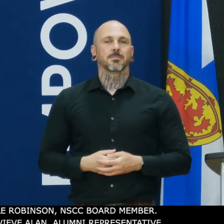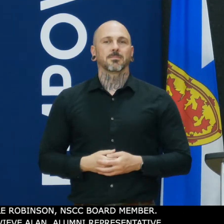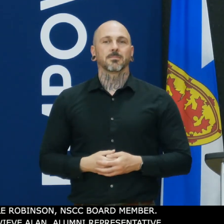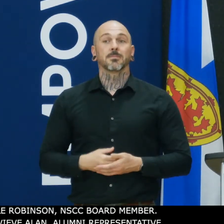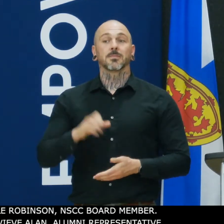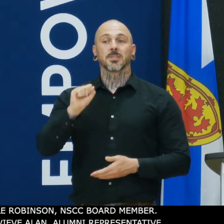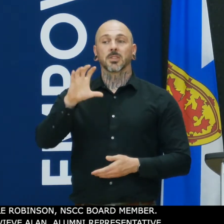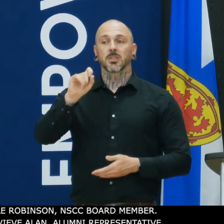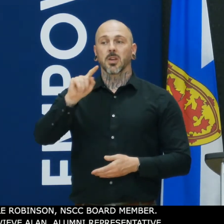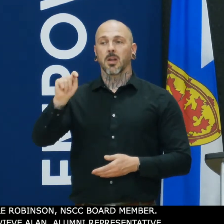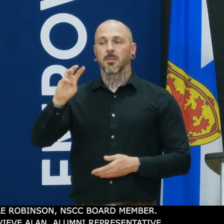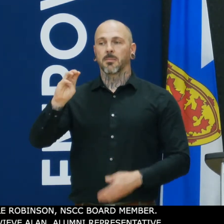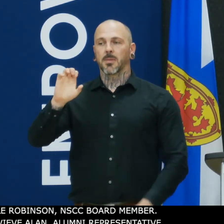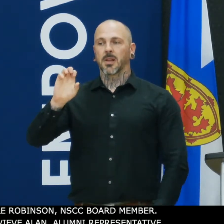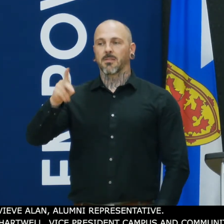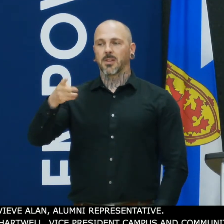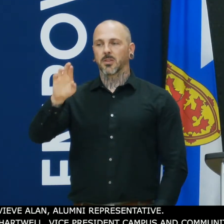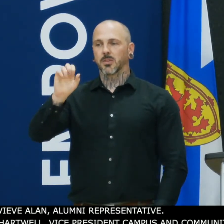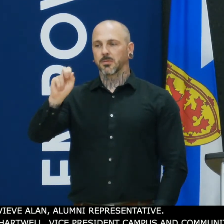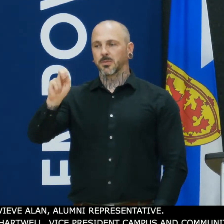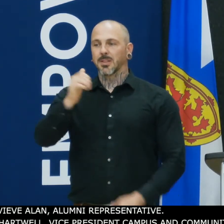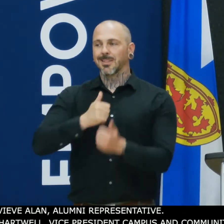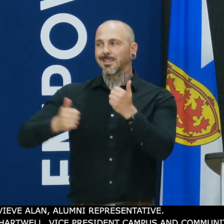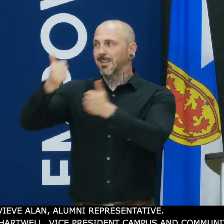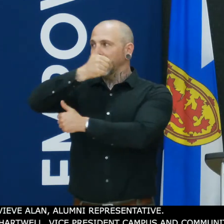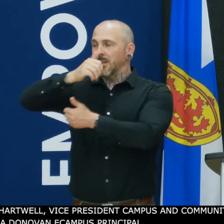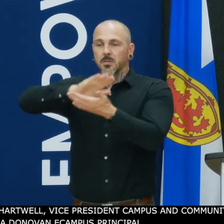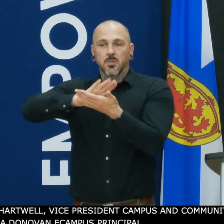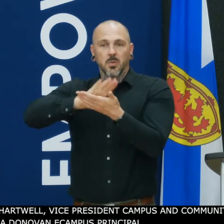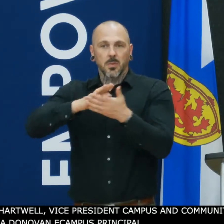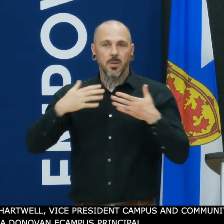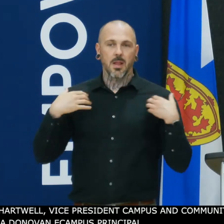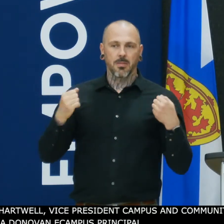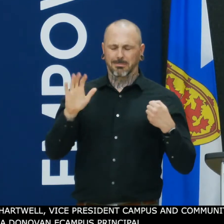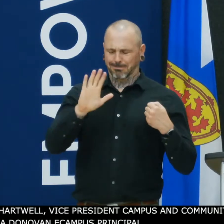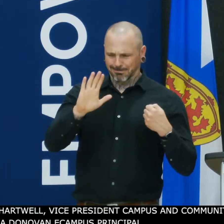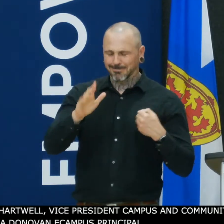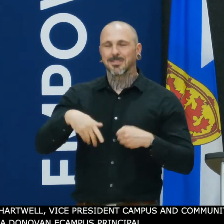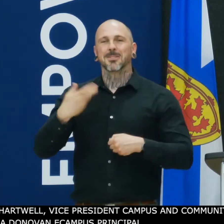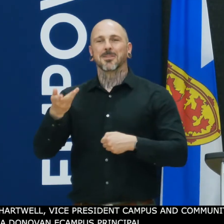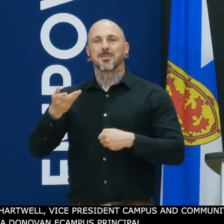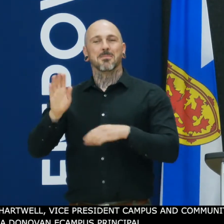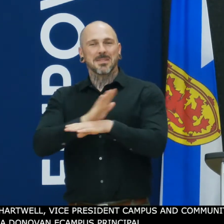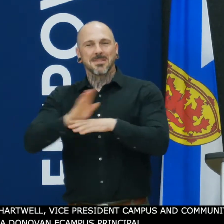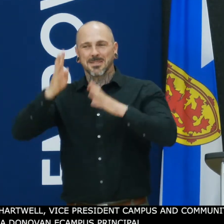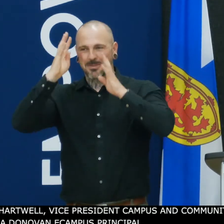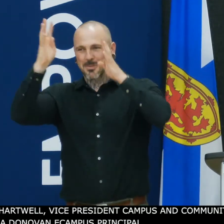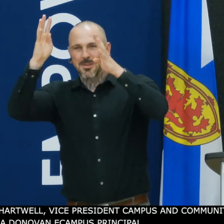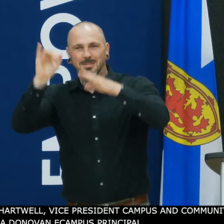Scott McPherson, Dean, School of Business and Creative Industries.